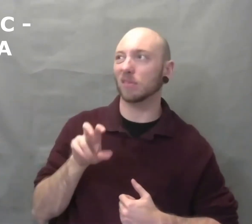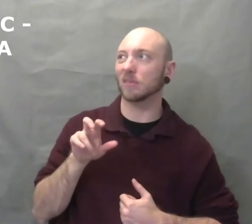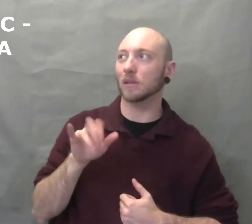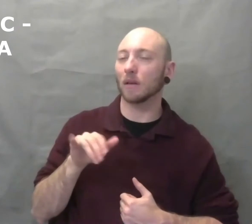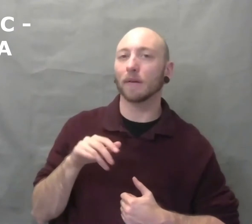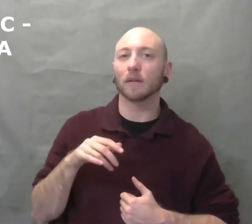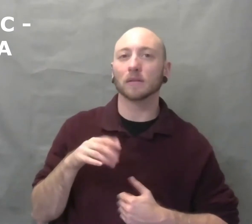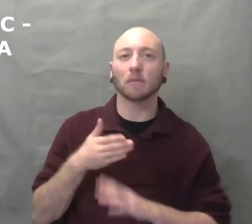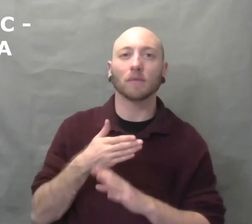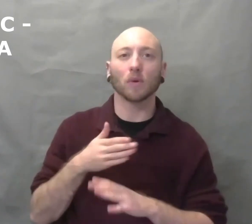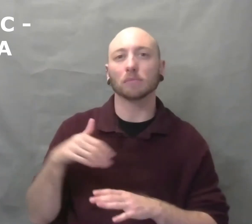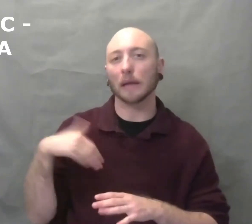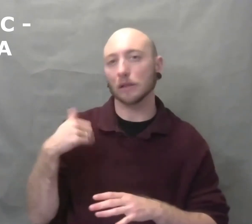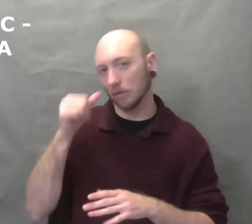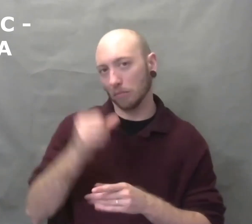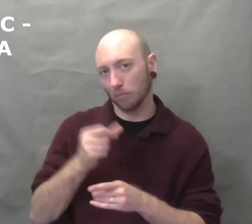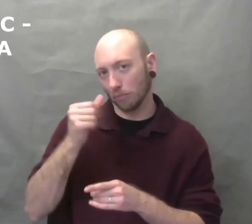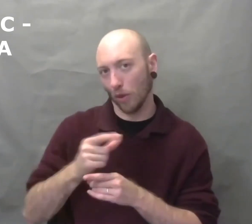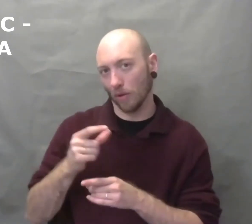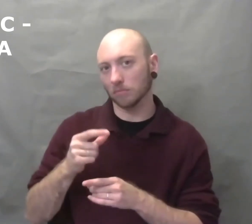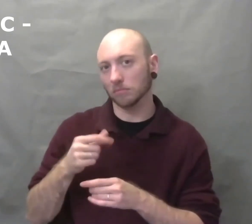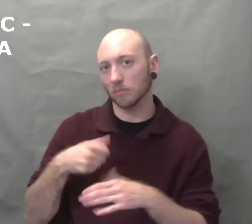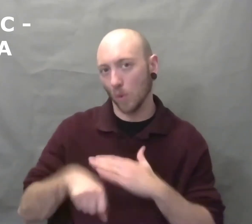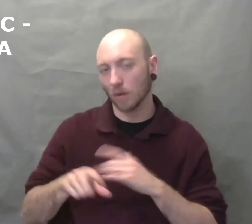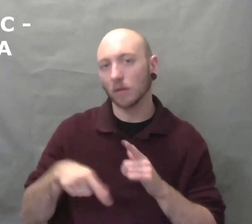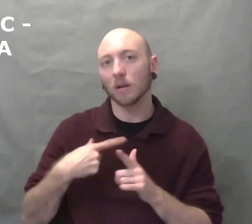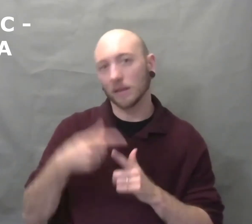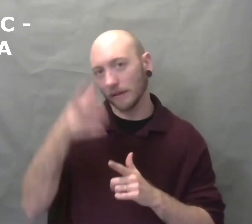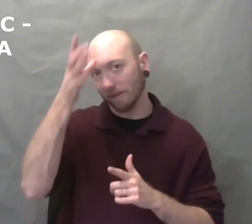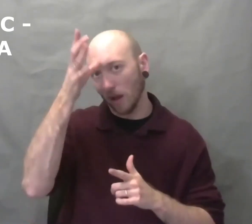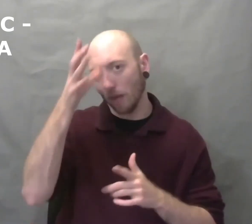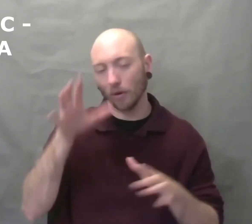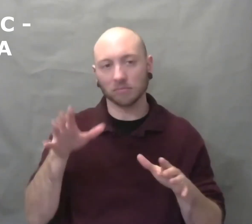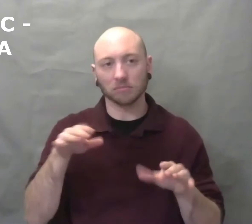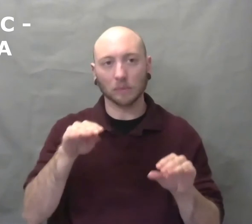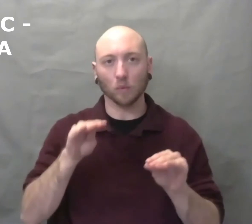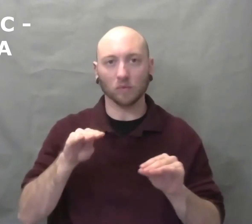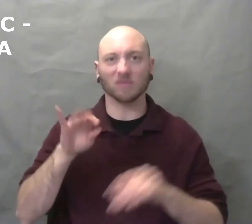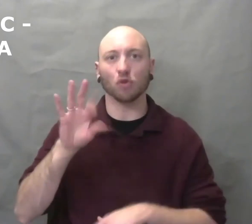and we were back in Kansas. And then eventually my father got stationed here in Florida, and I've been here ever